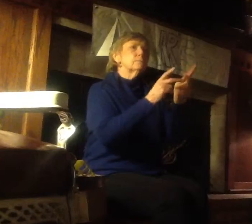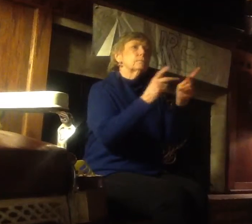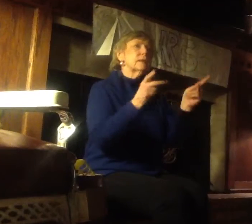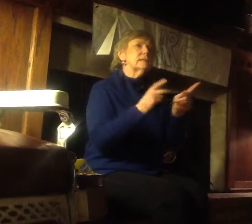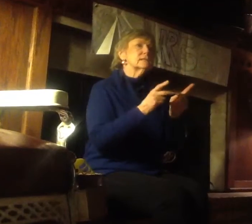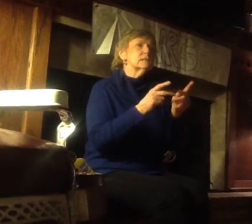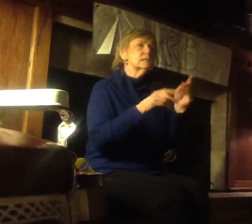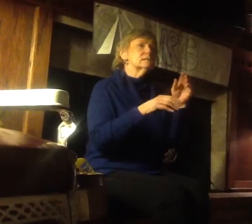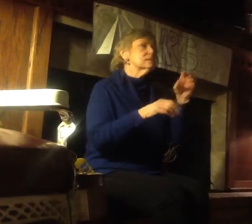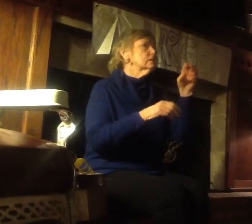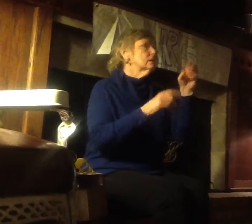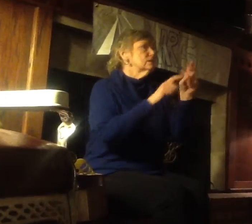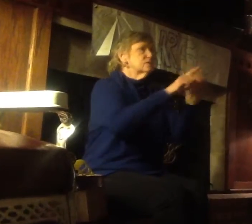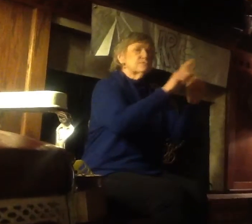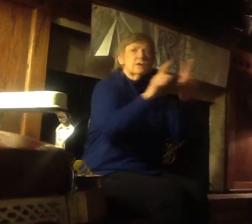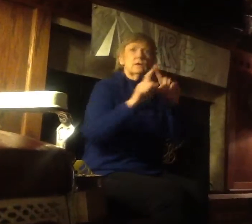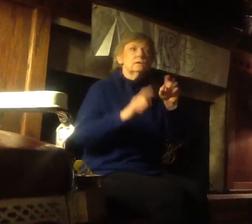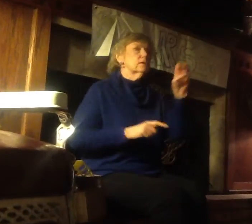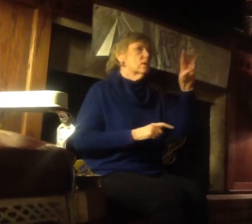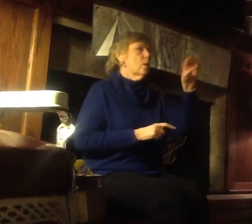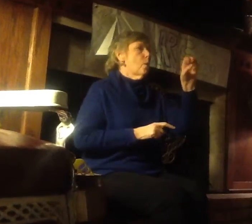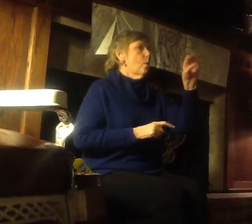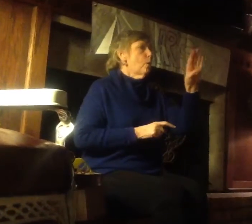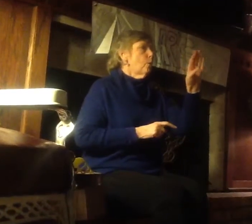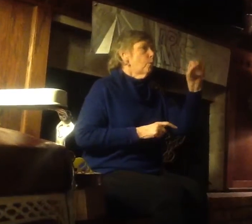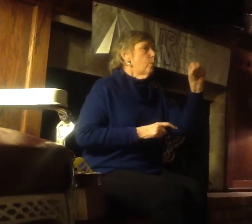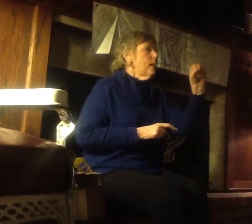find places, different